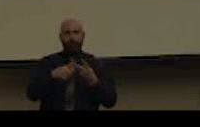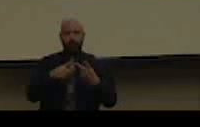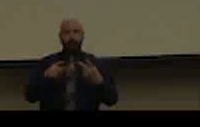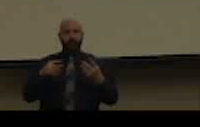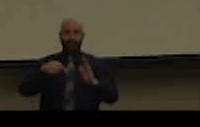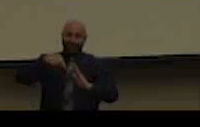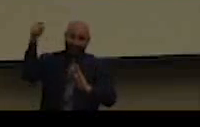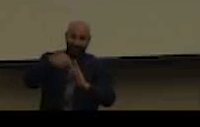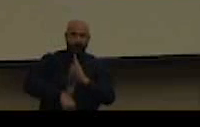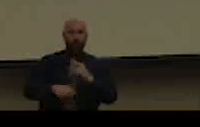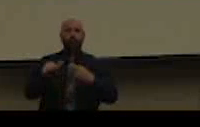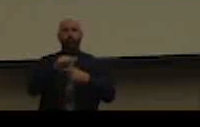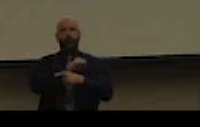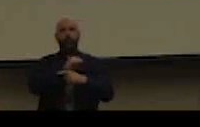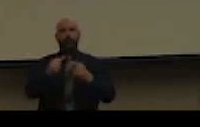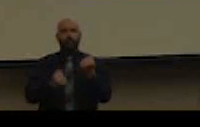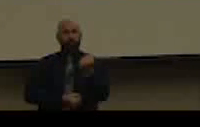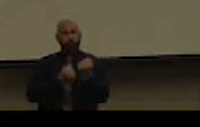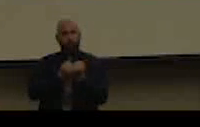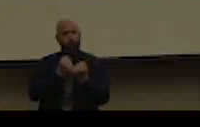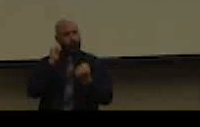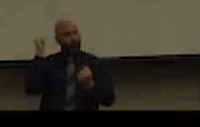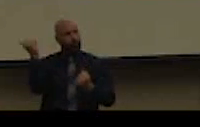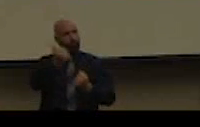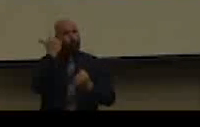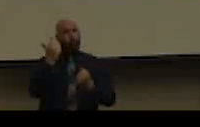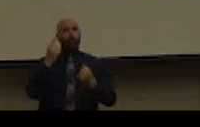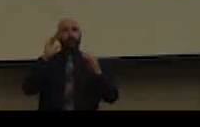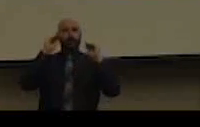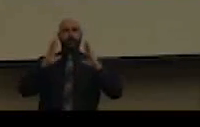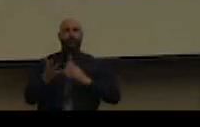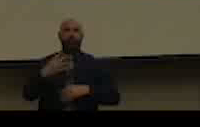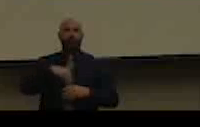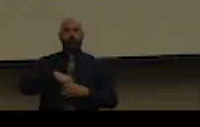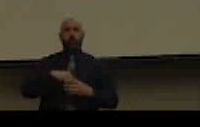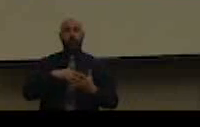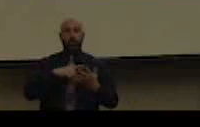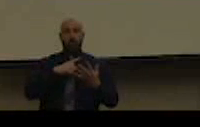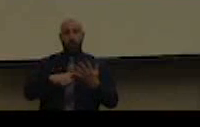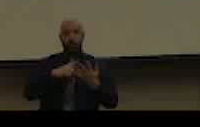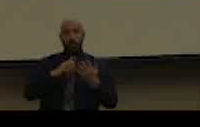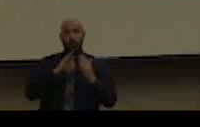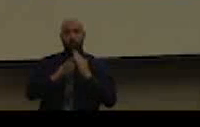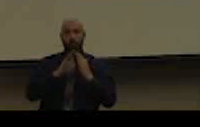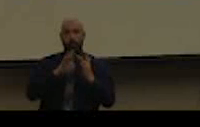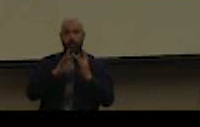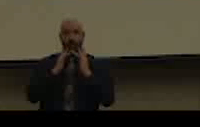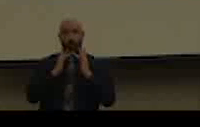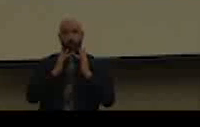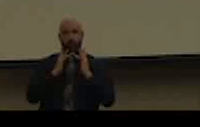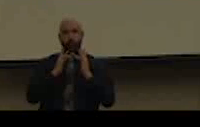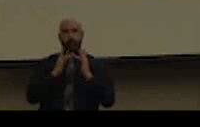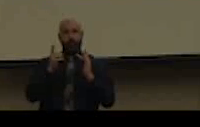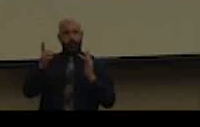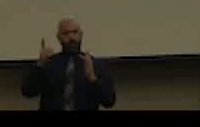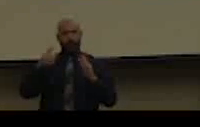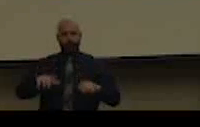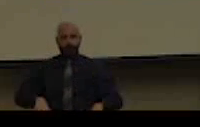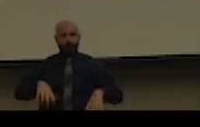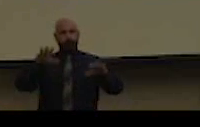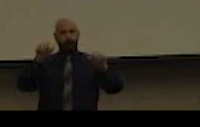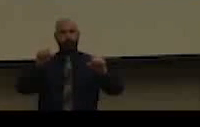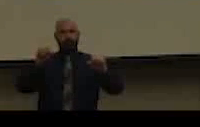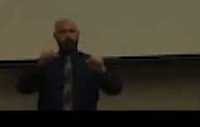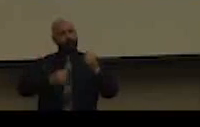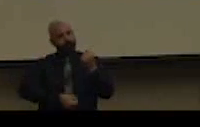the educators involved, and in part because our community networks, most of all, had led the charge locally to rally everybody around a definition